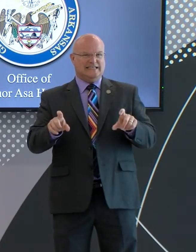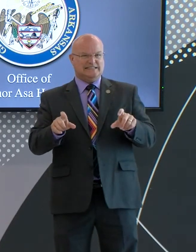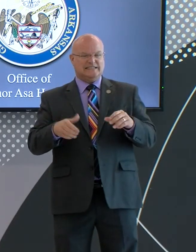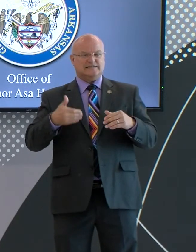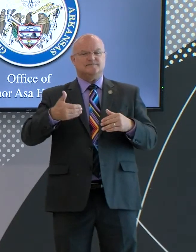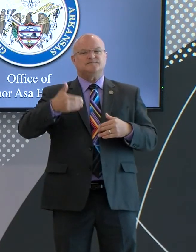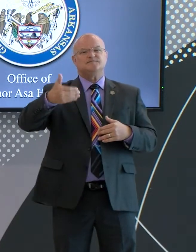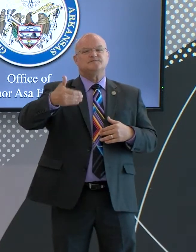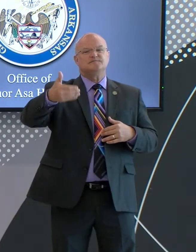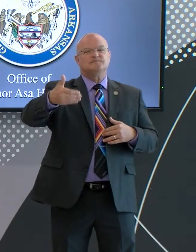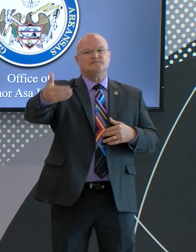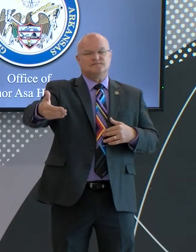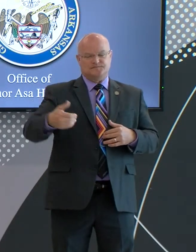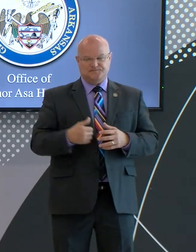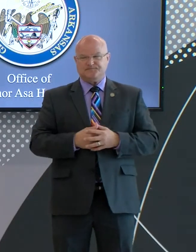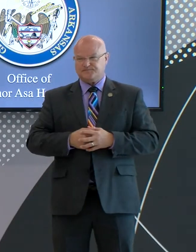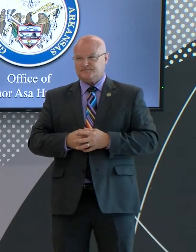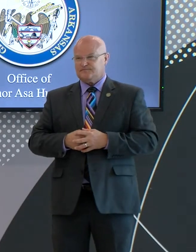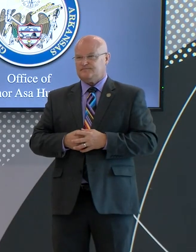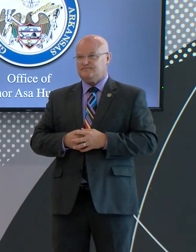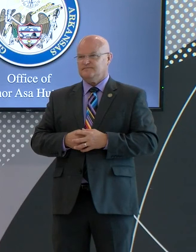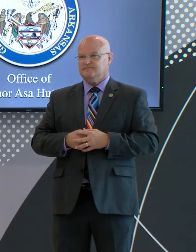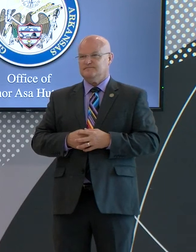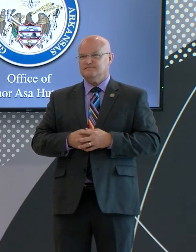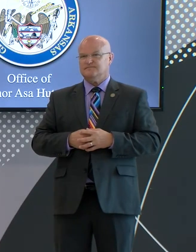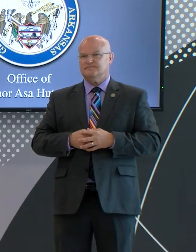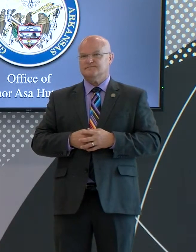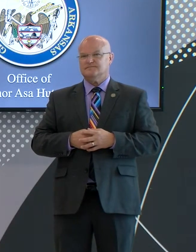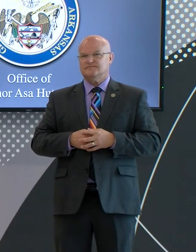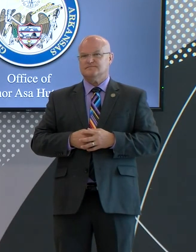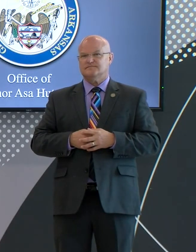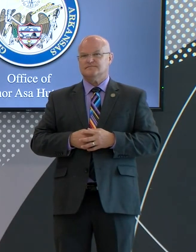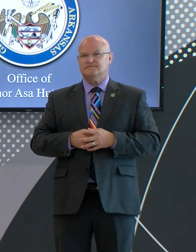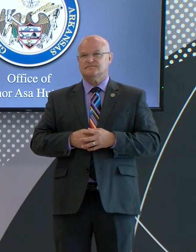over the course of the next month.